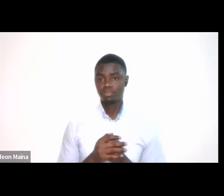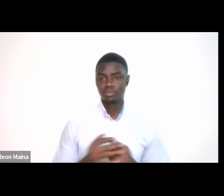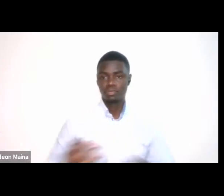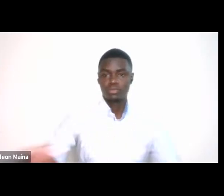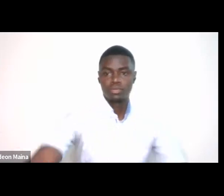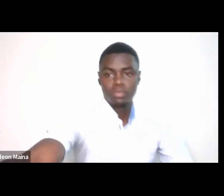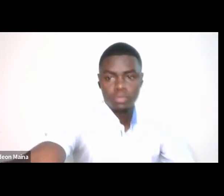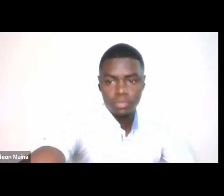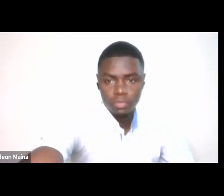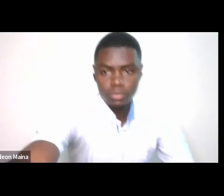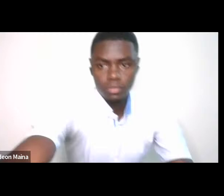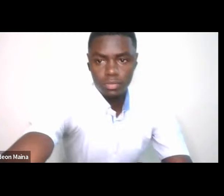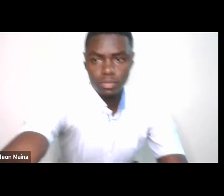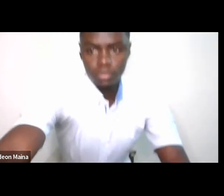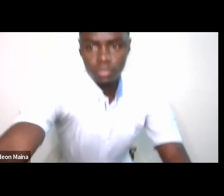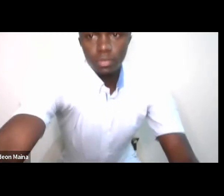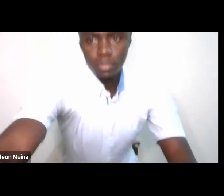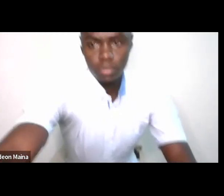say to you